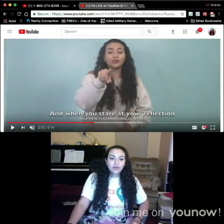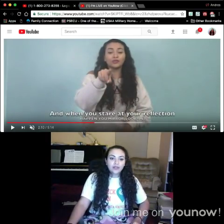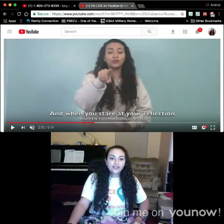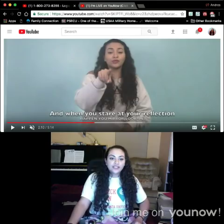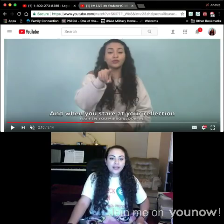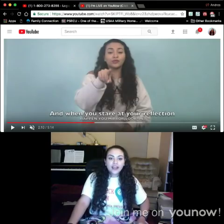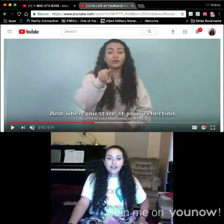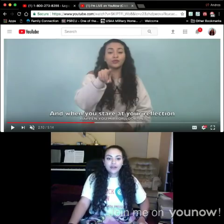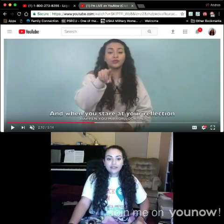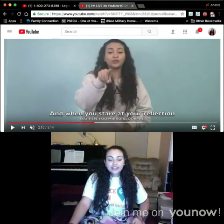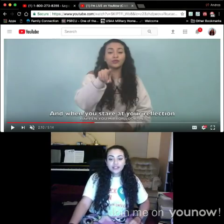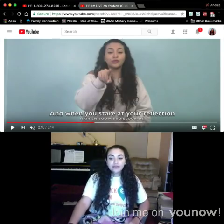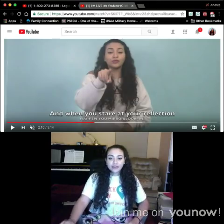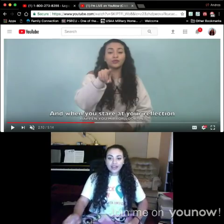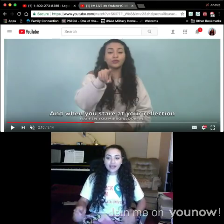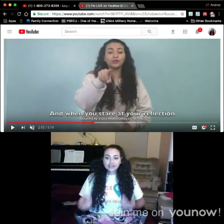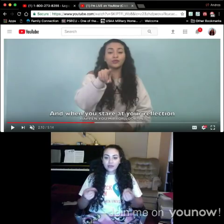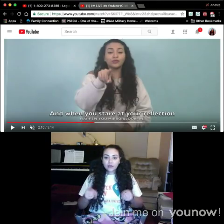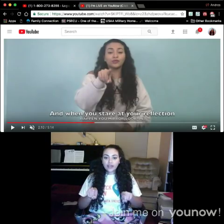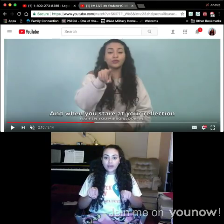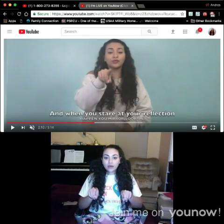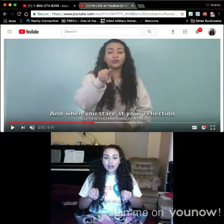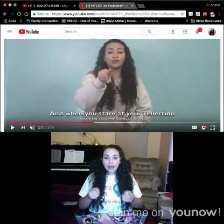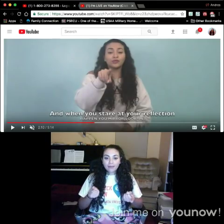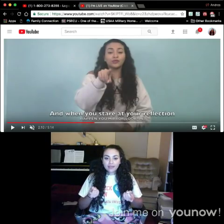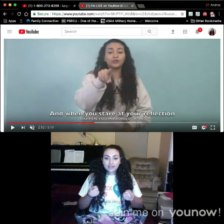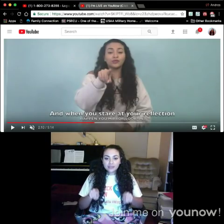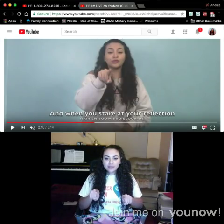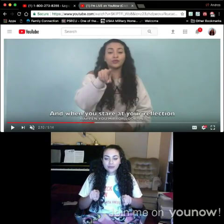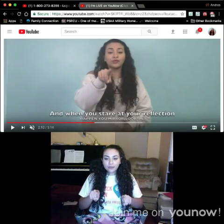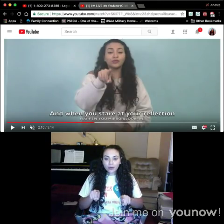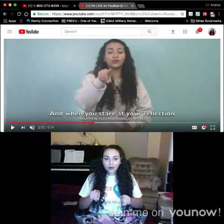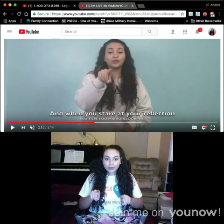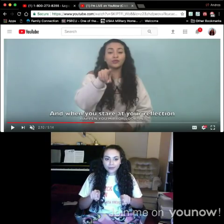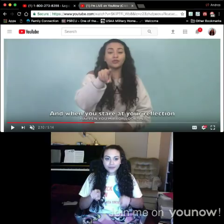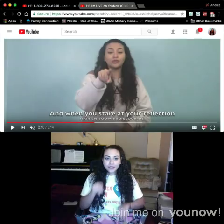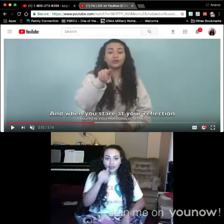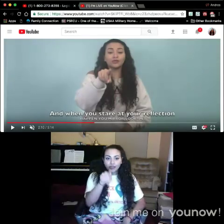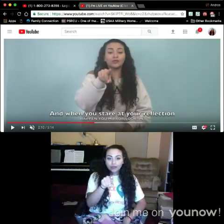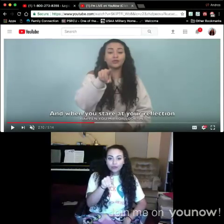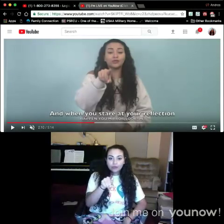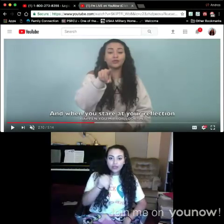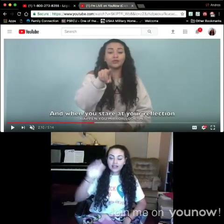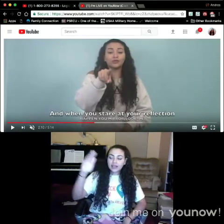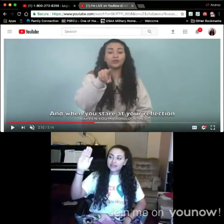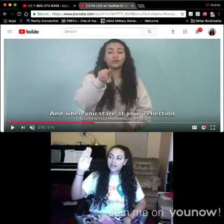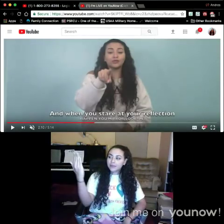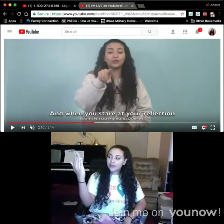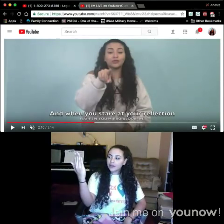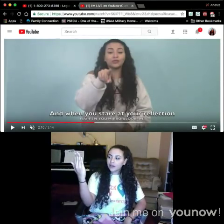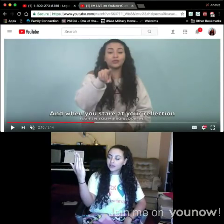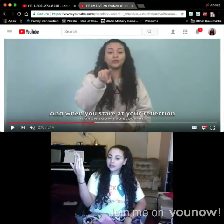And when you stare at your reflection, for that I sign when or happen, same as before. You, and then I